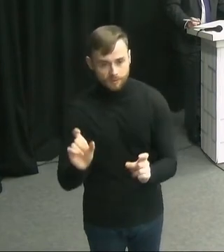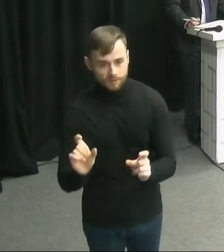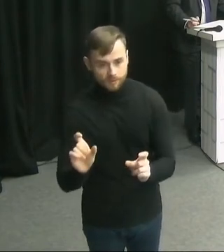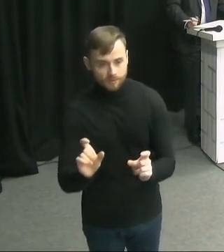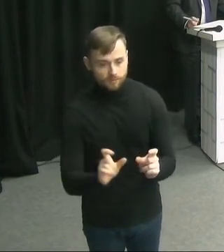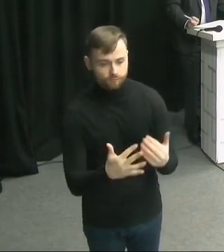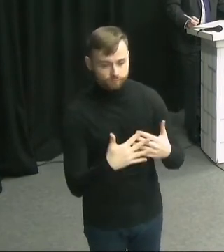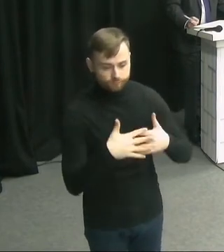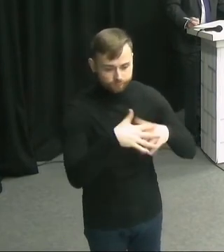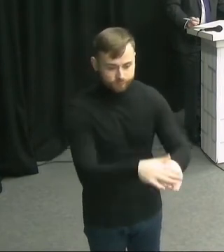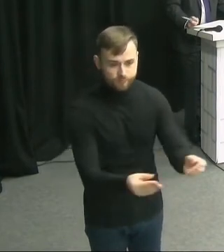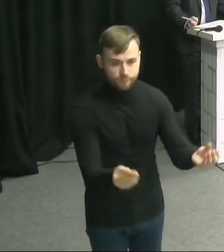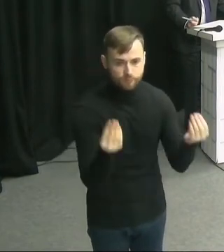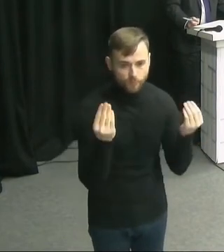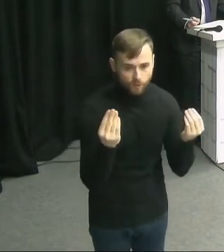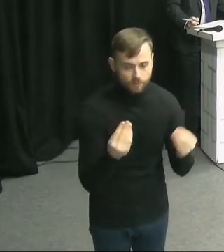Good. The sixth one.